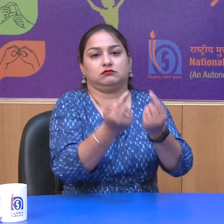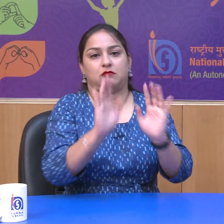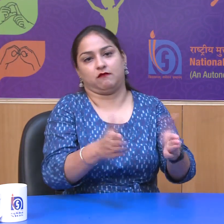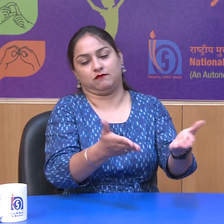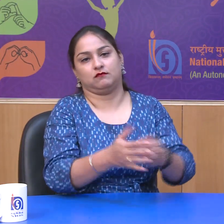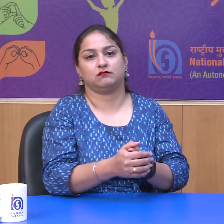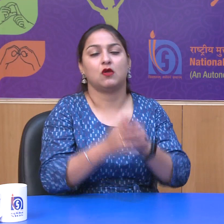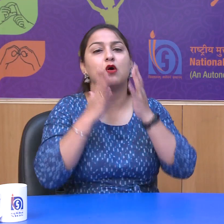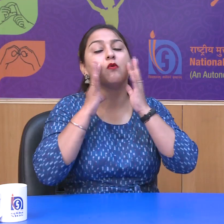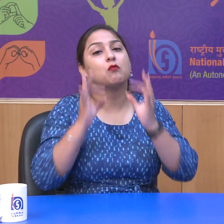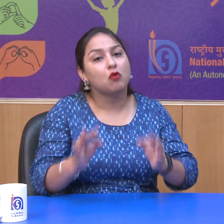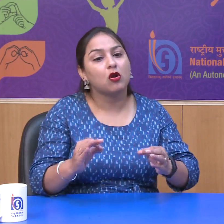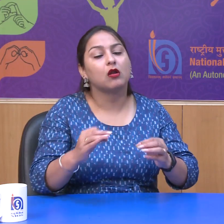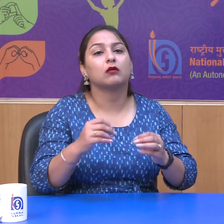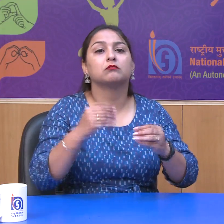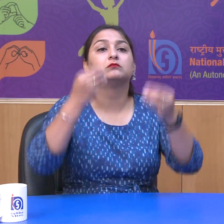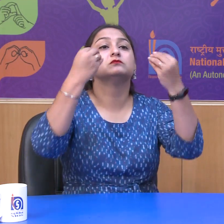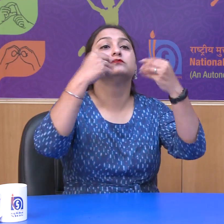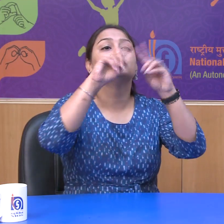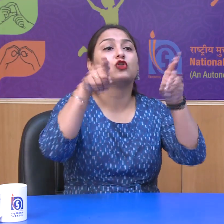purely meant for sale.